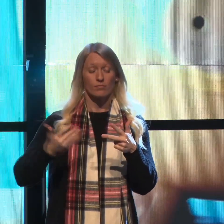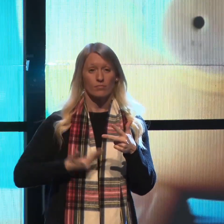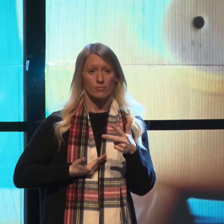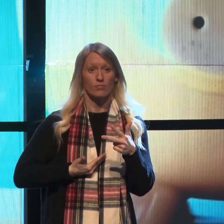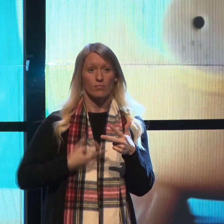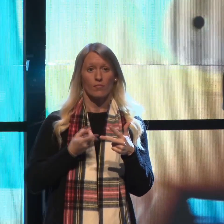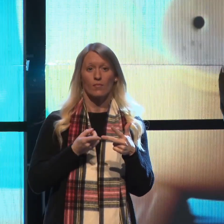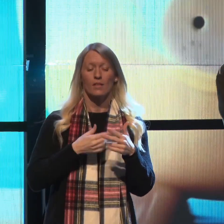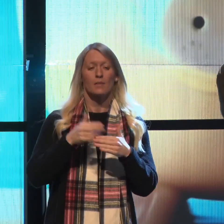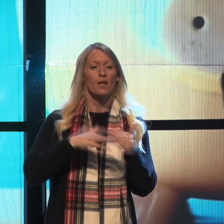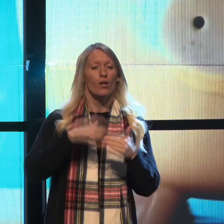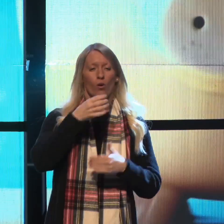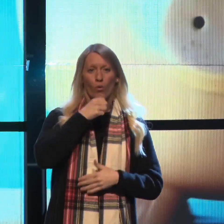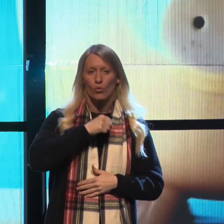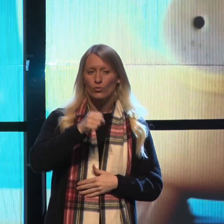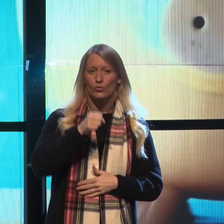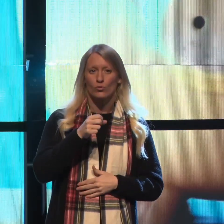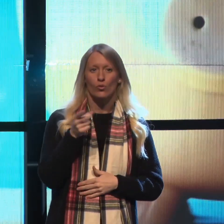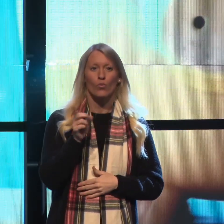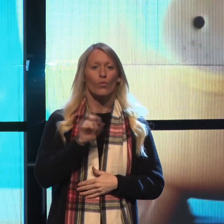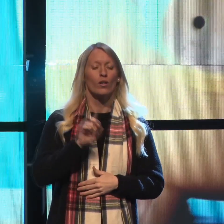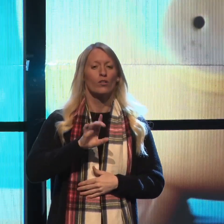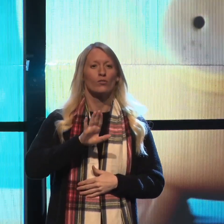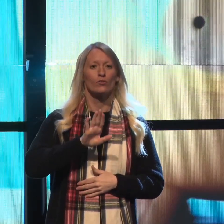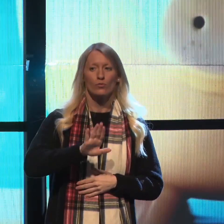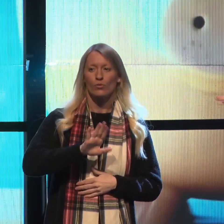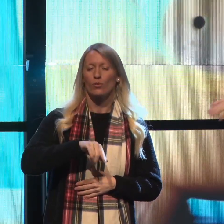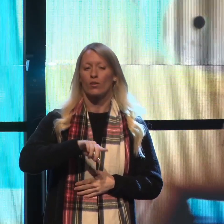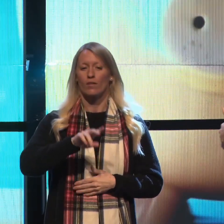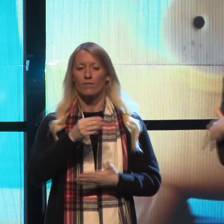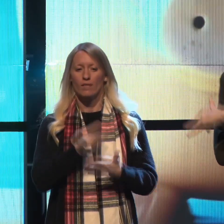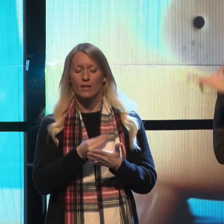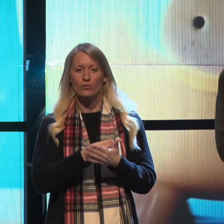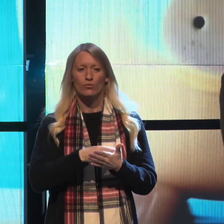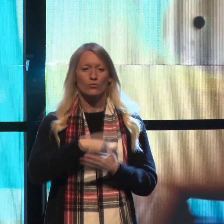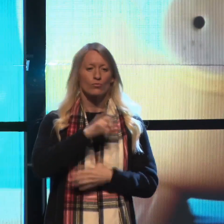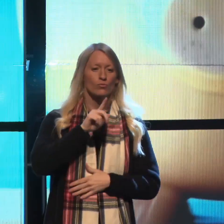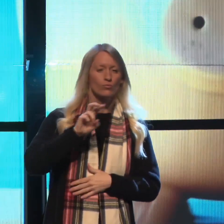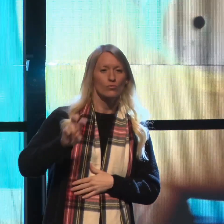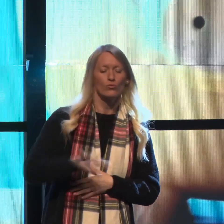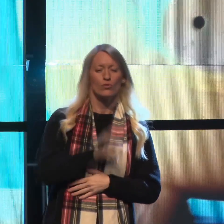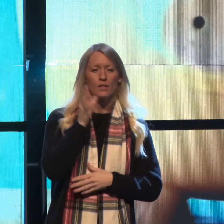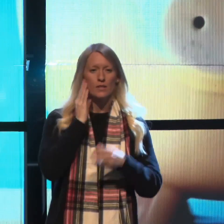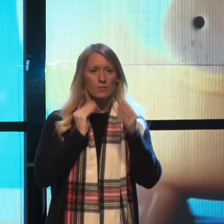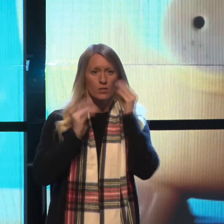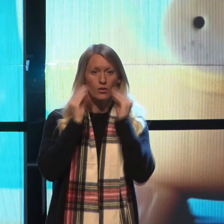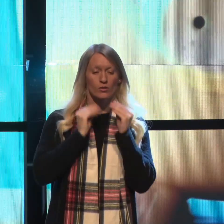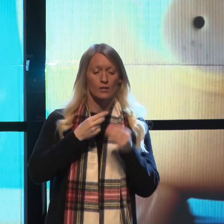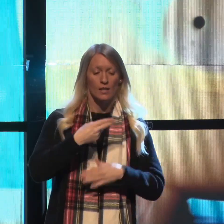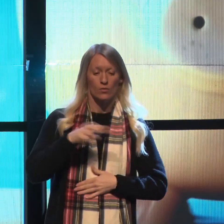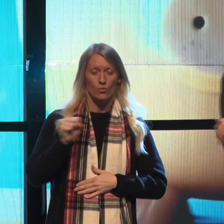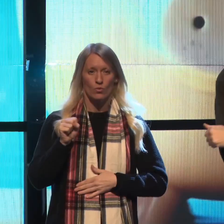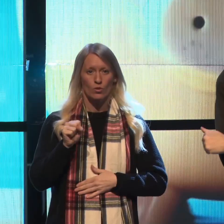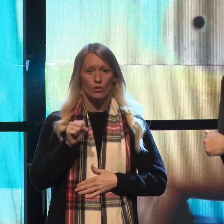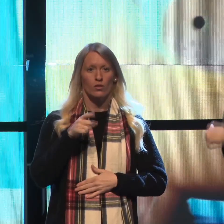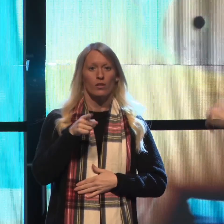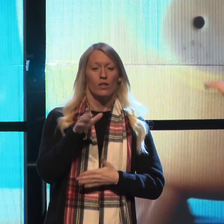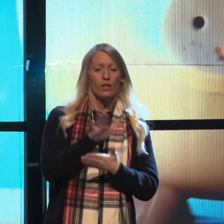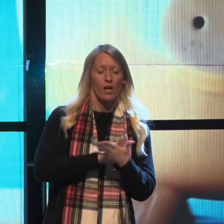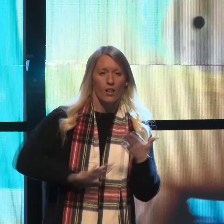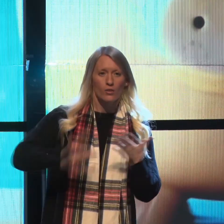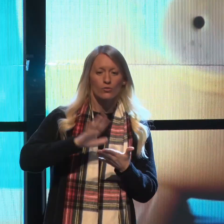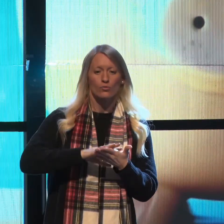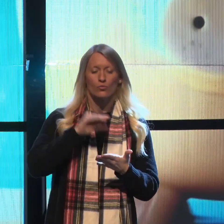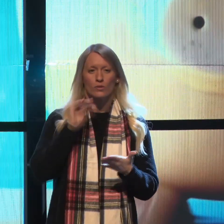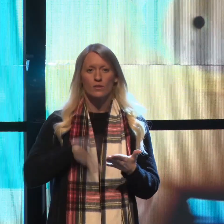how old you are, no matter where you are in your financial journey, whether you are a high school student, a college student, whether you're on your 3rd marriage, whether you